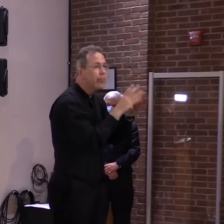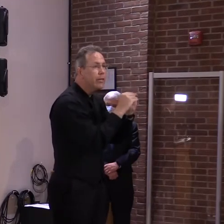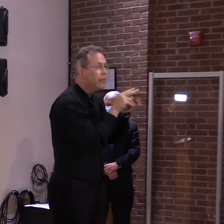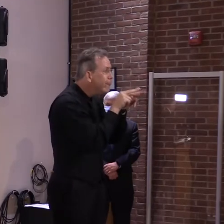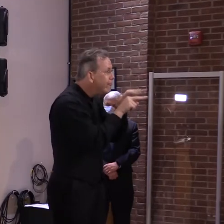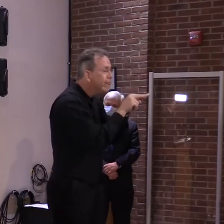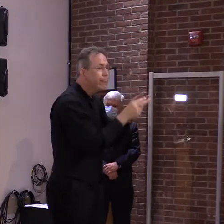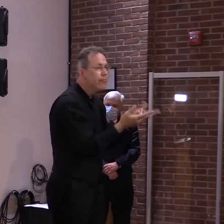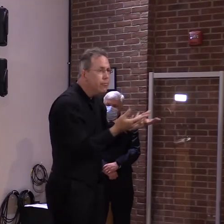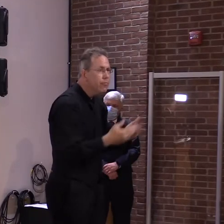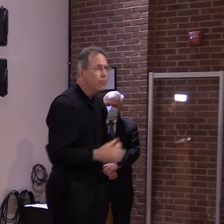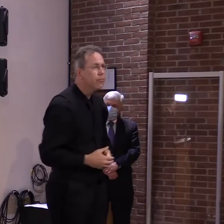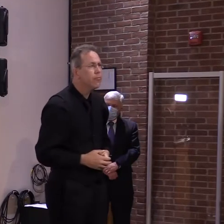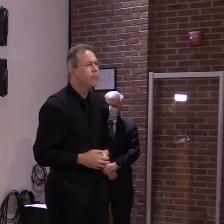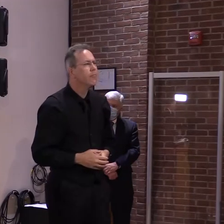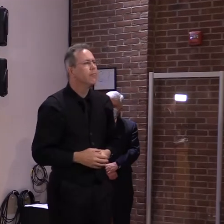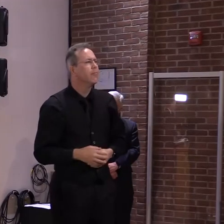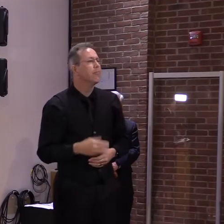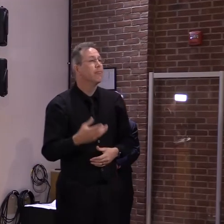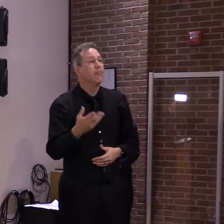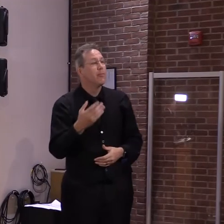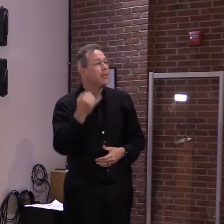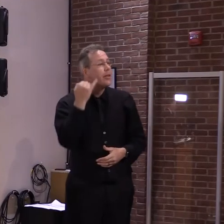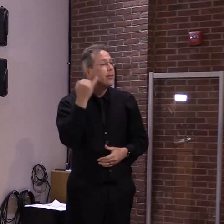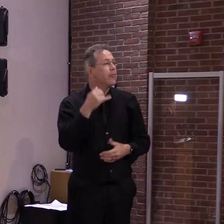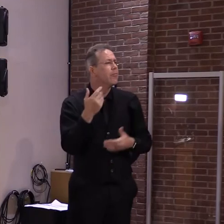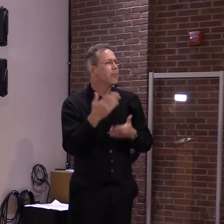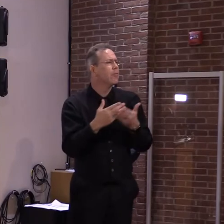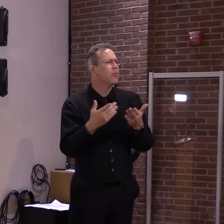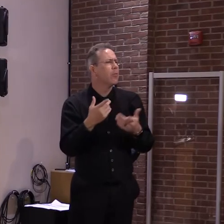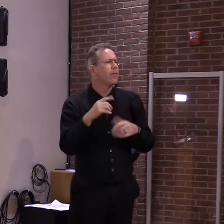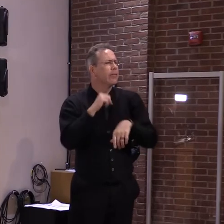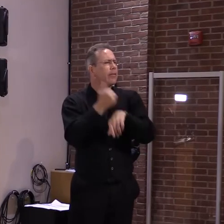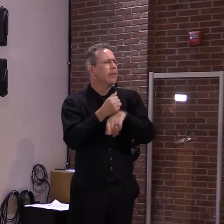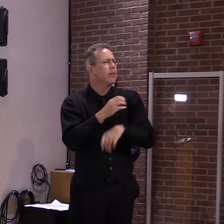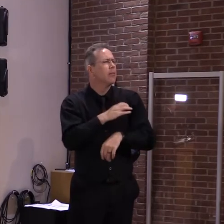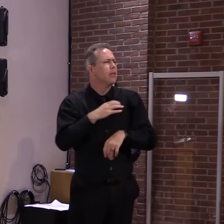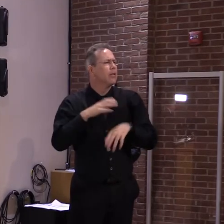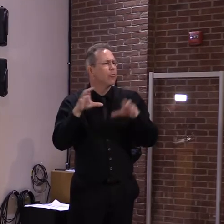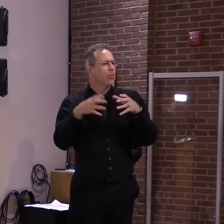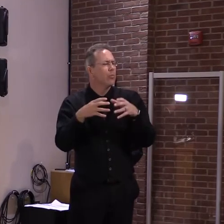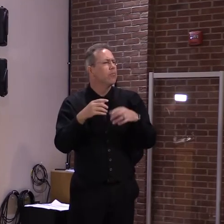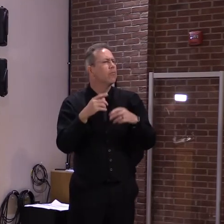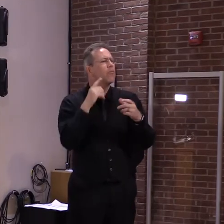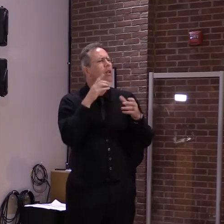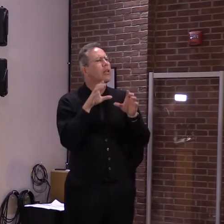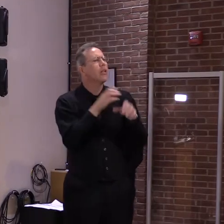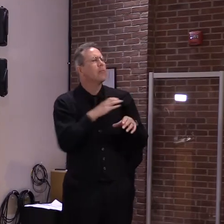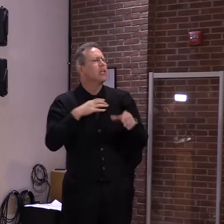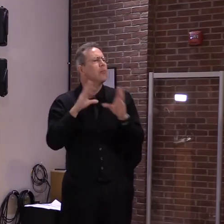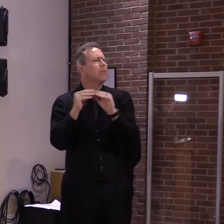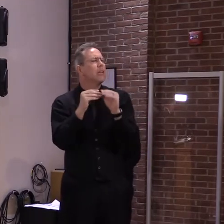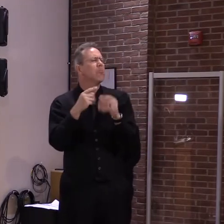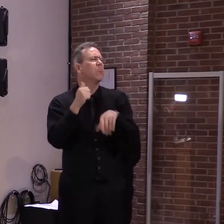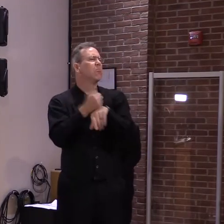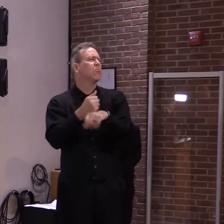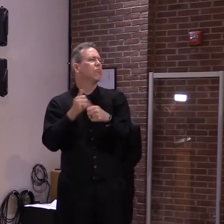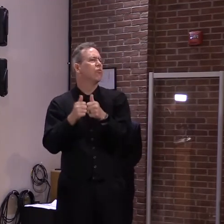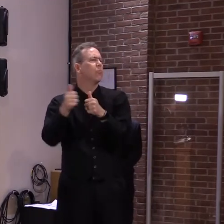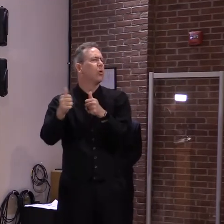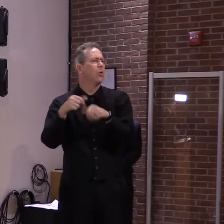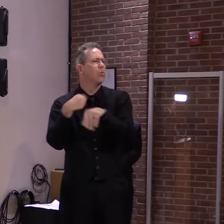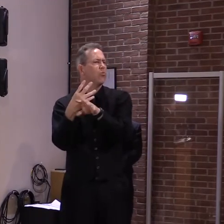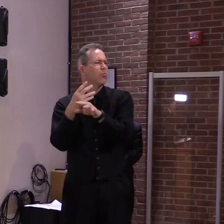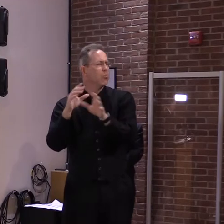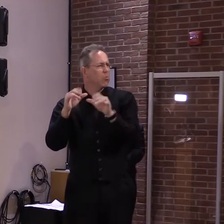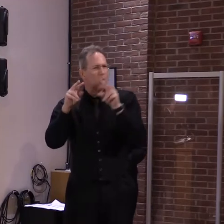committee proceedings videoed, so that people can jump on and see what's going on. But as well, I think that it is,